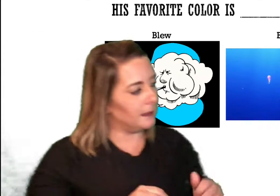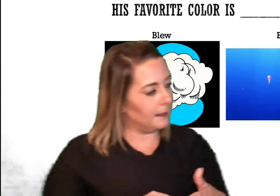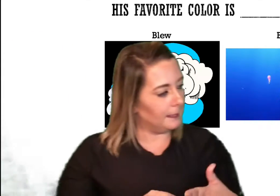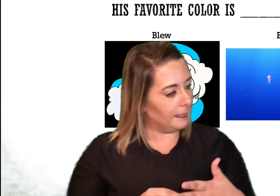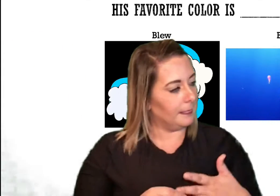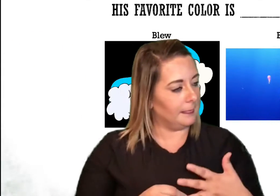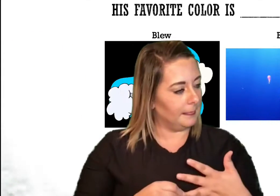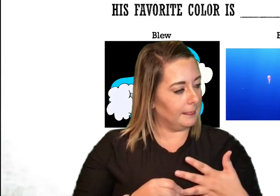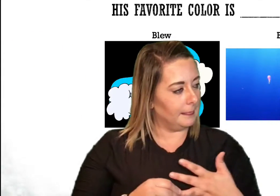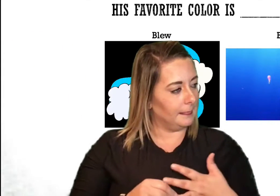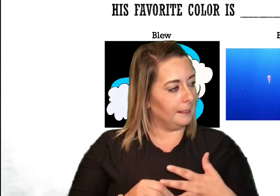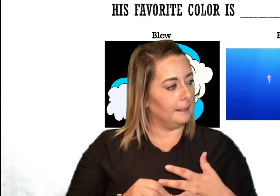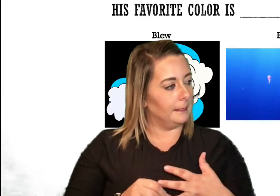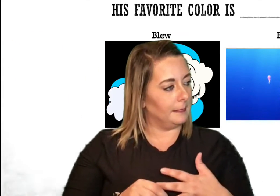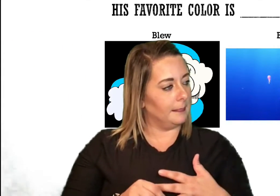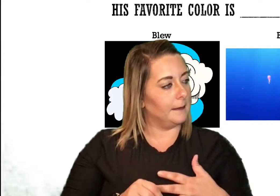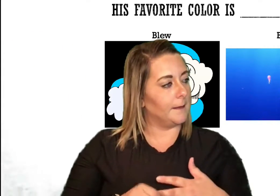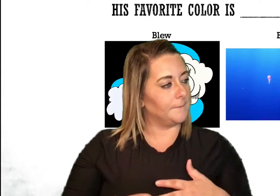cards?